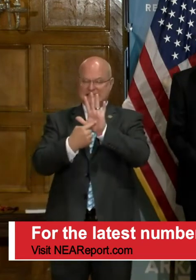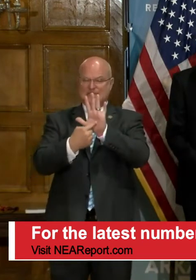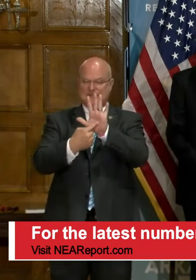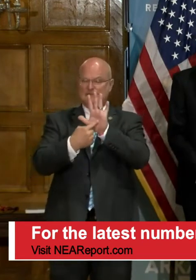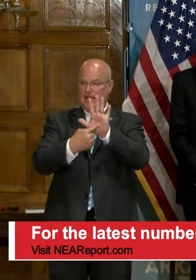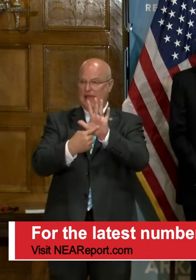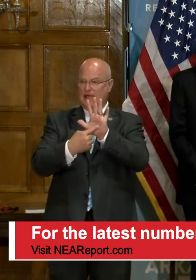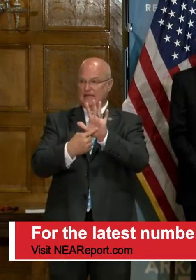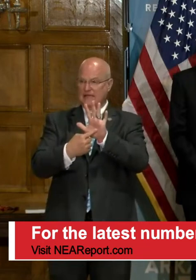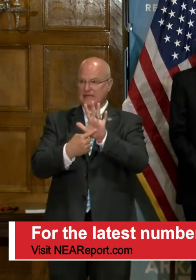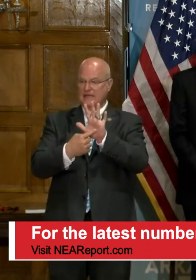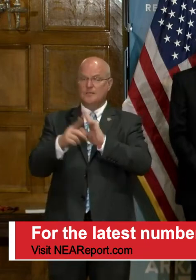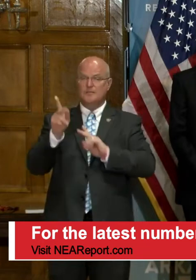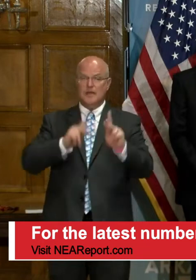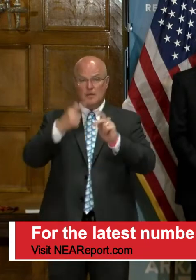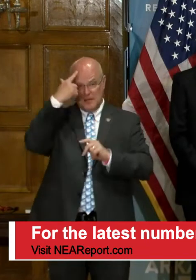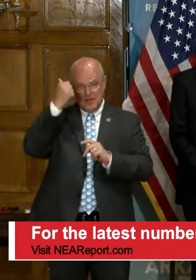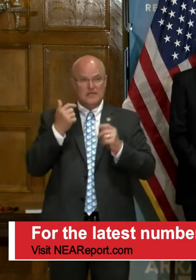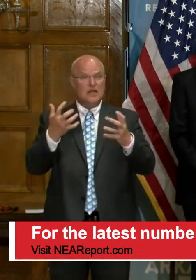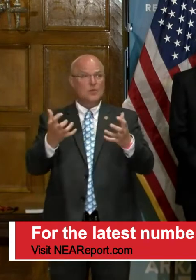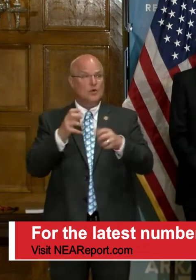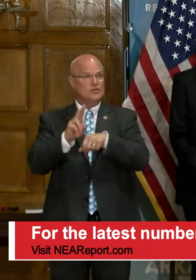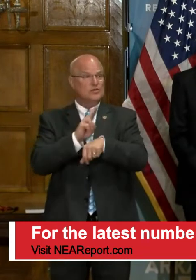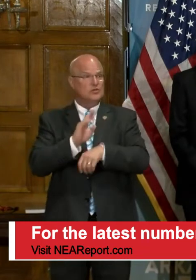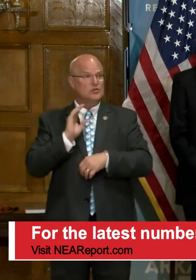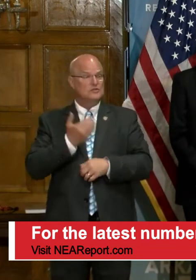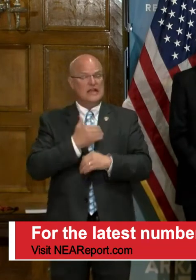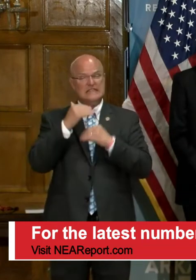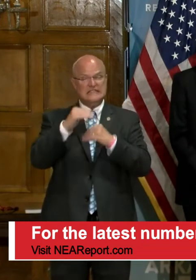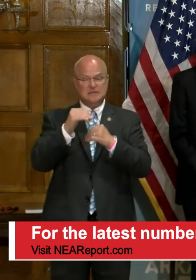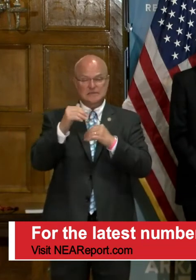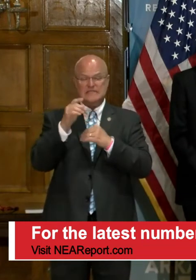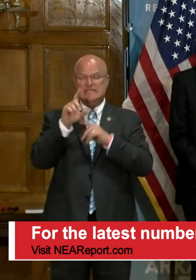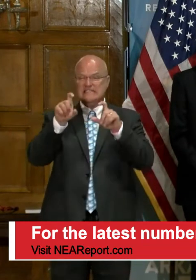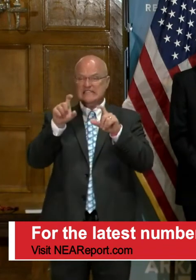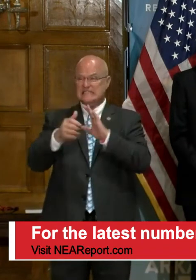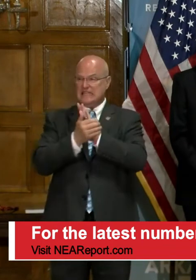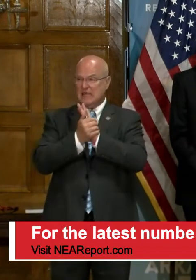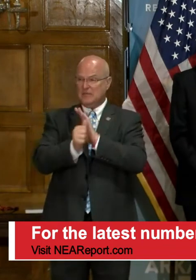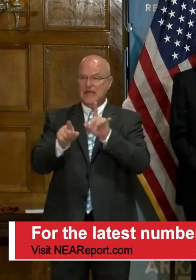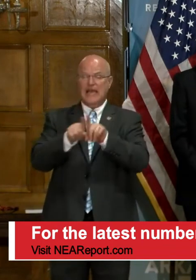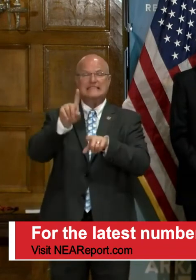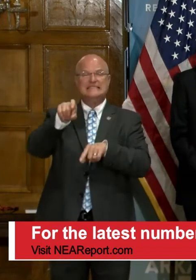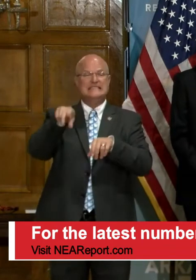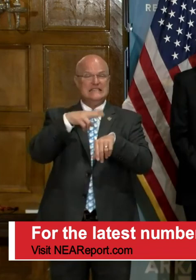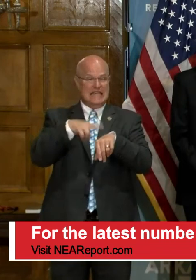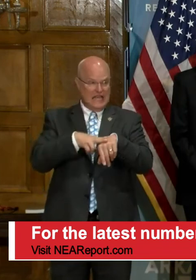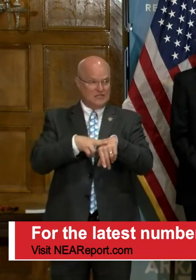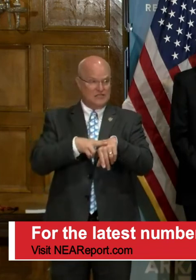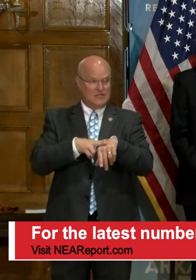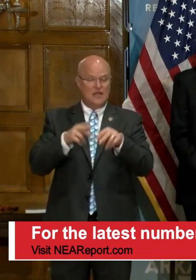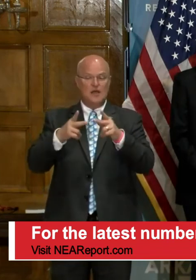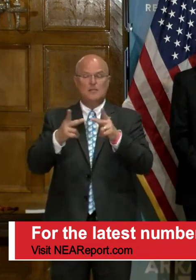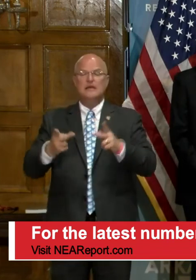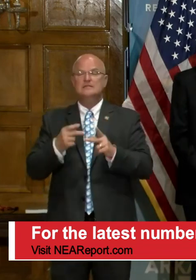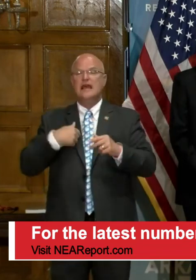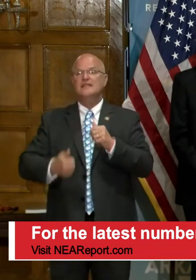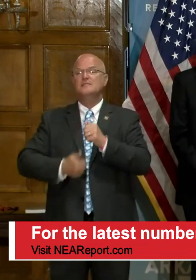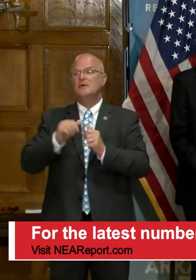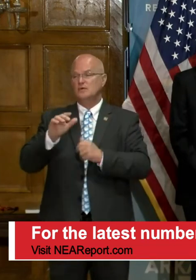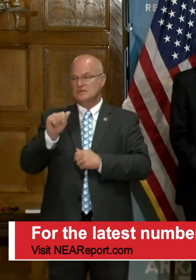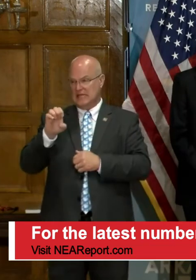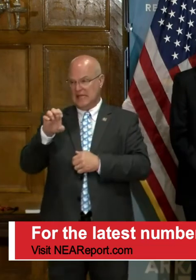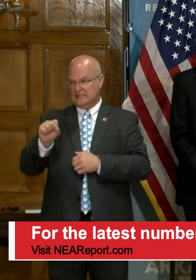symptomatic individuals because they did want to use our limited testing capability as a nation in those areas where we had the most